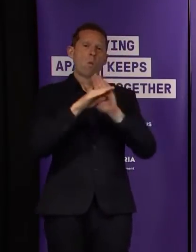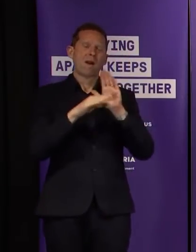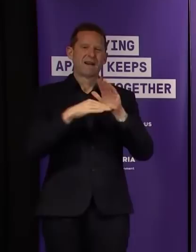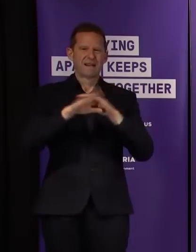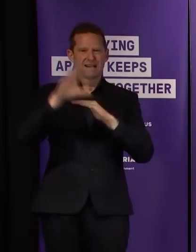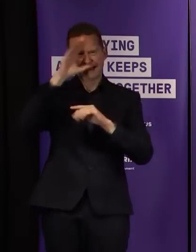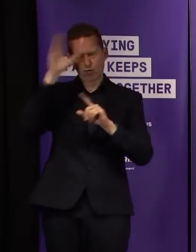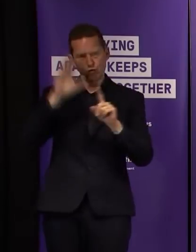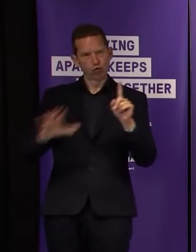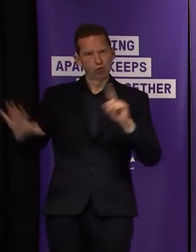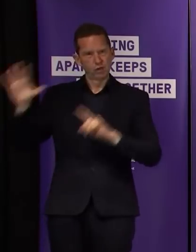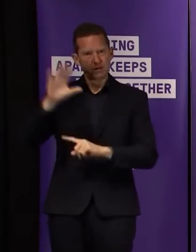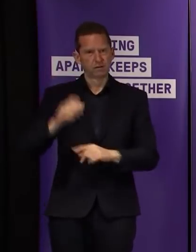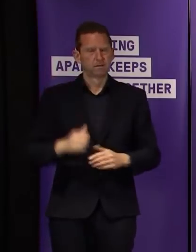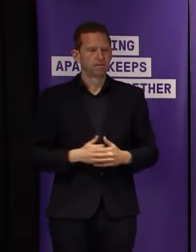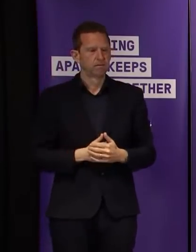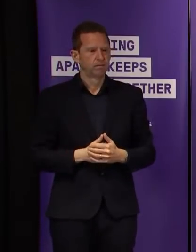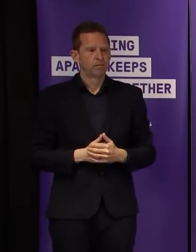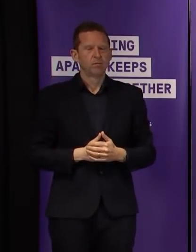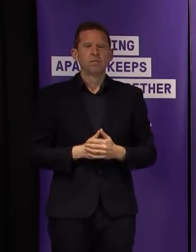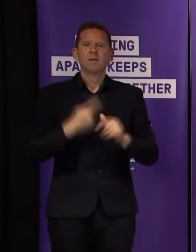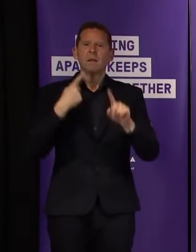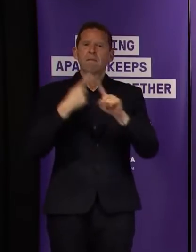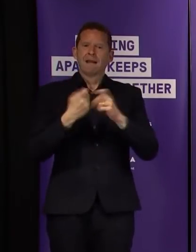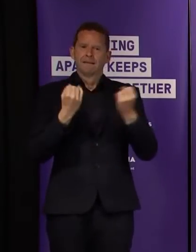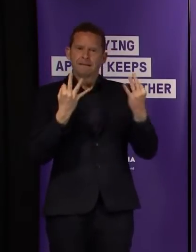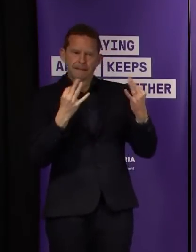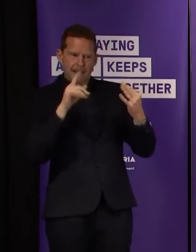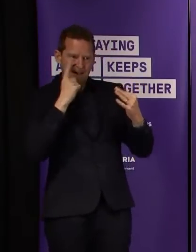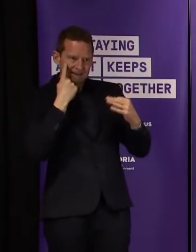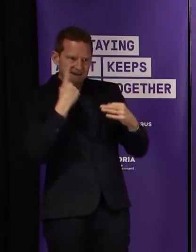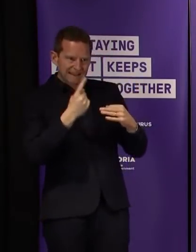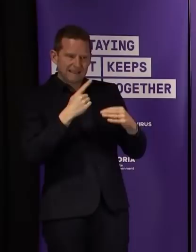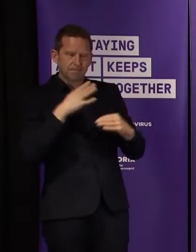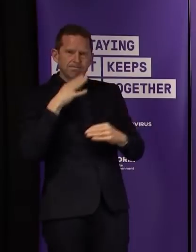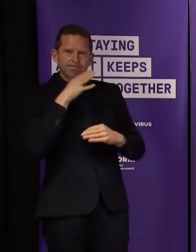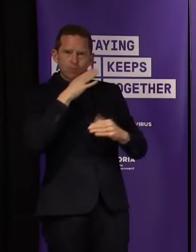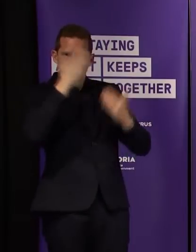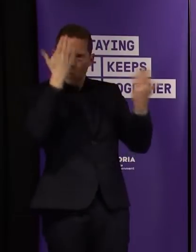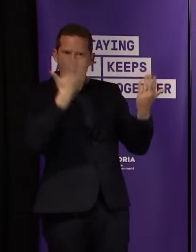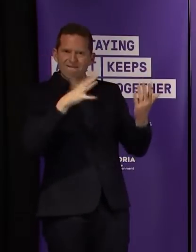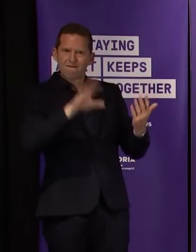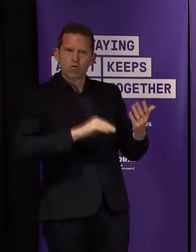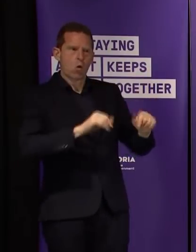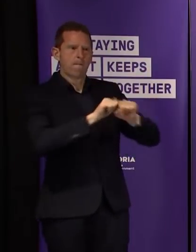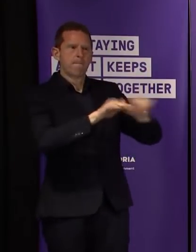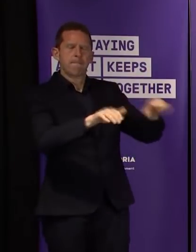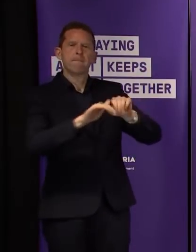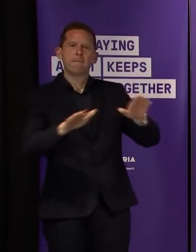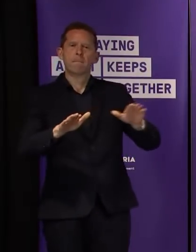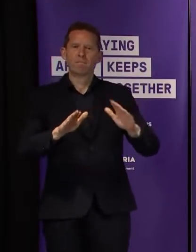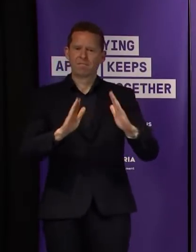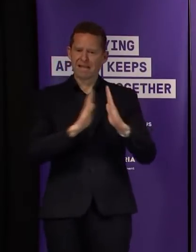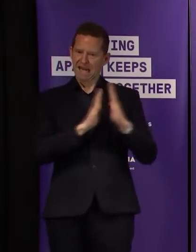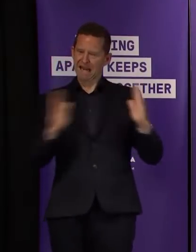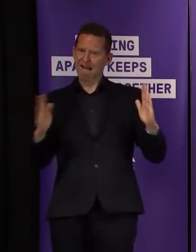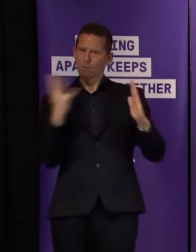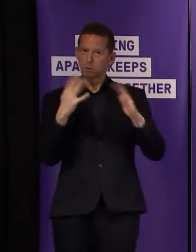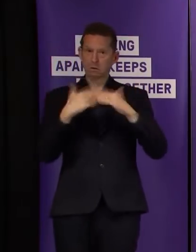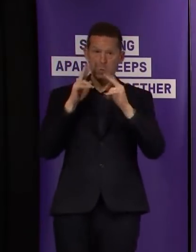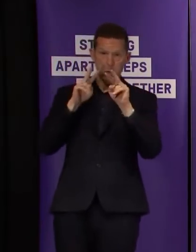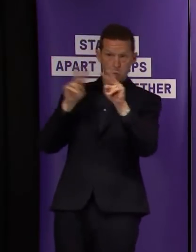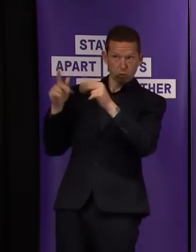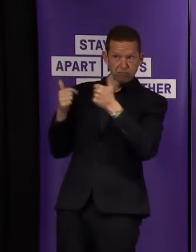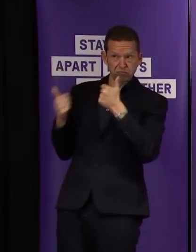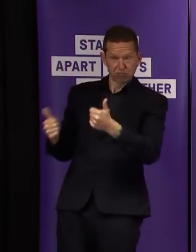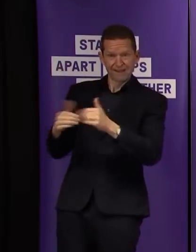the threshold of no mystery cases or cases of unknown acquisition over a 14-day period. Again, that's looking reasonable,